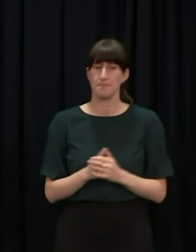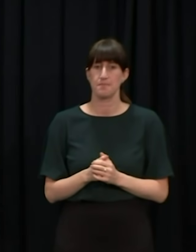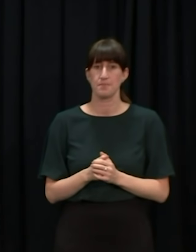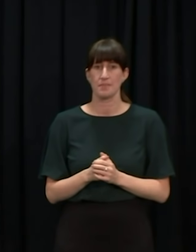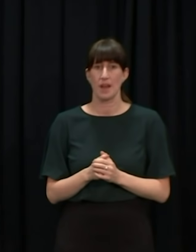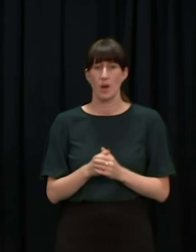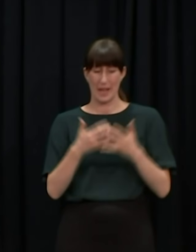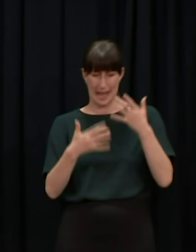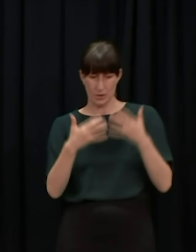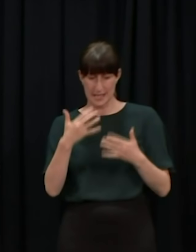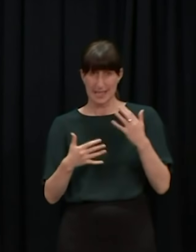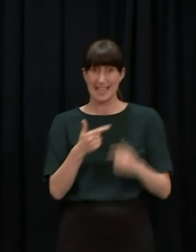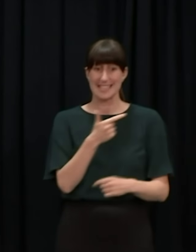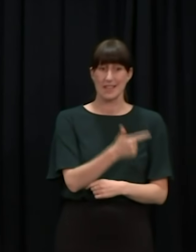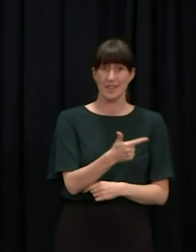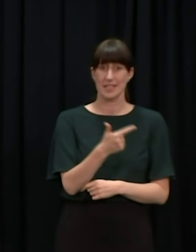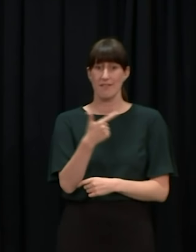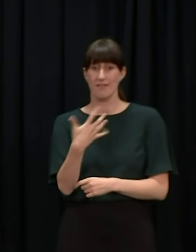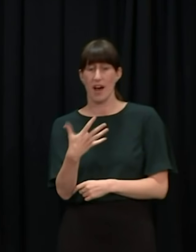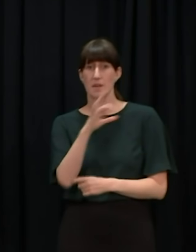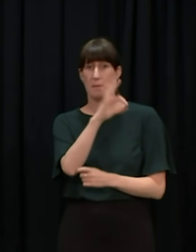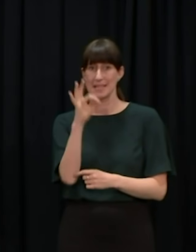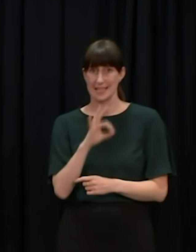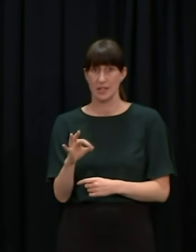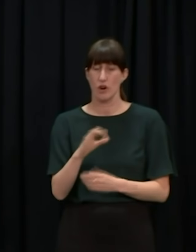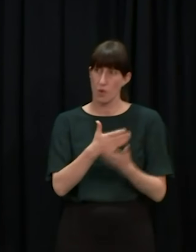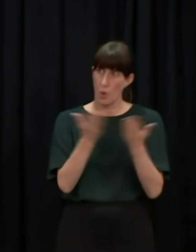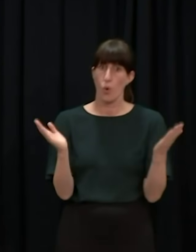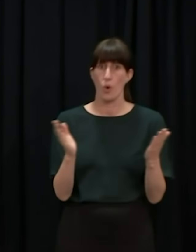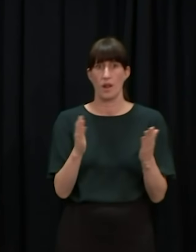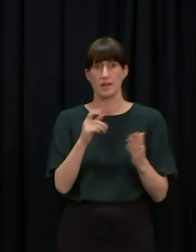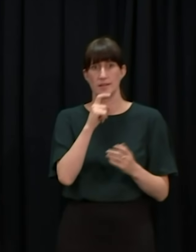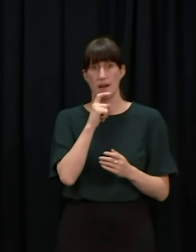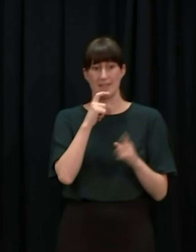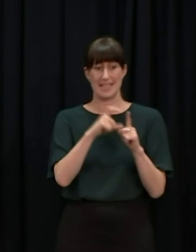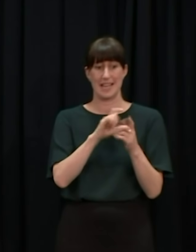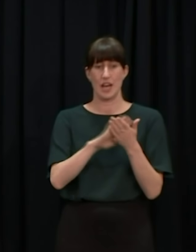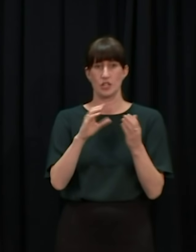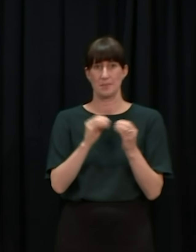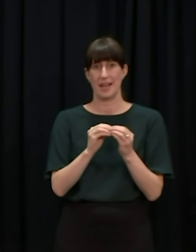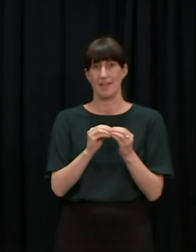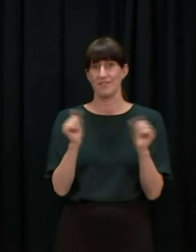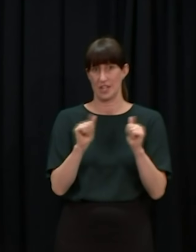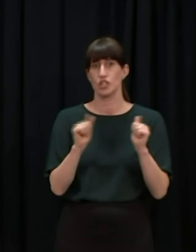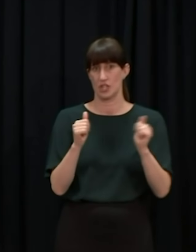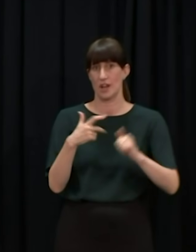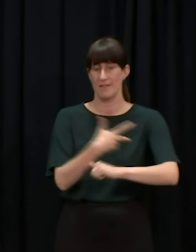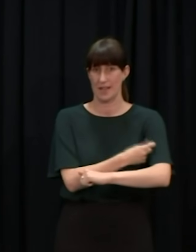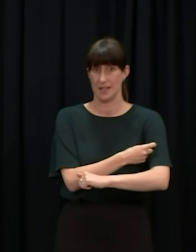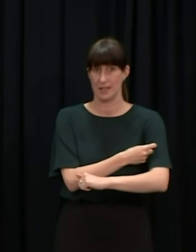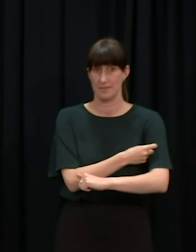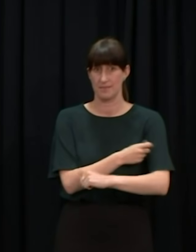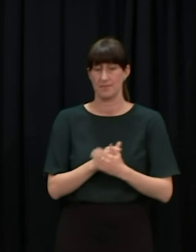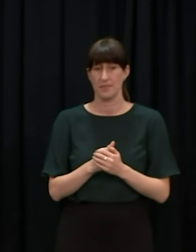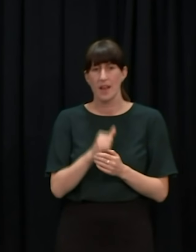least 75% of the total DHB workforce of around 80,000 have been fully vaccinated, with the numbers even higher